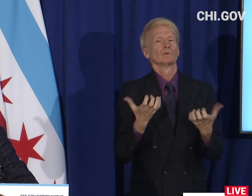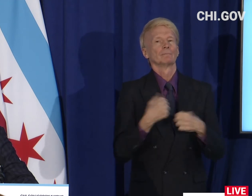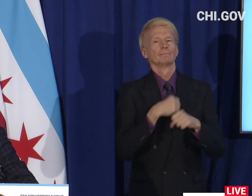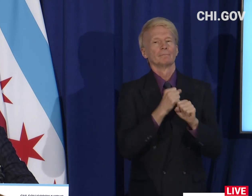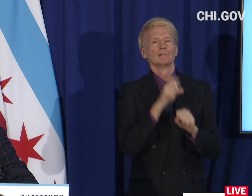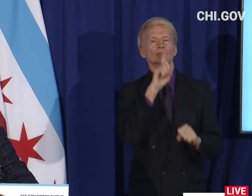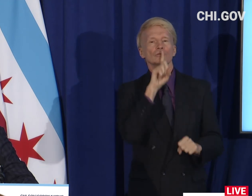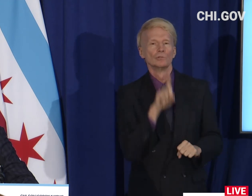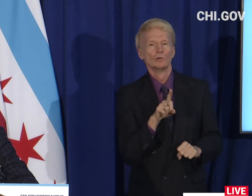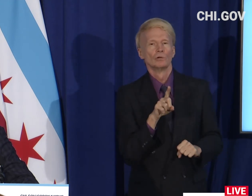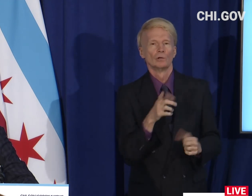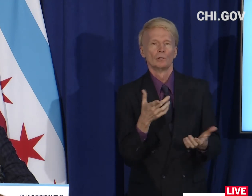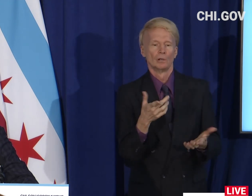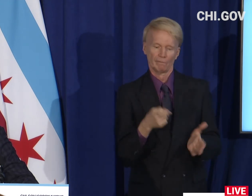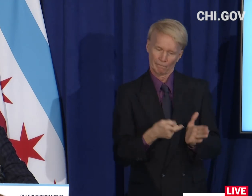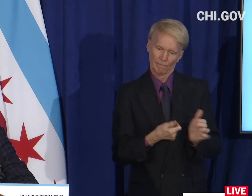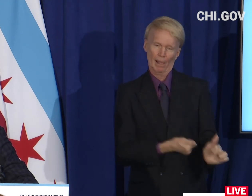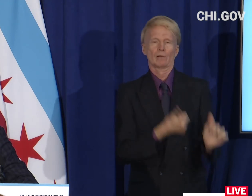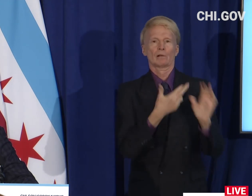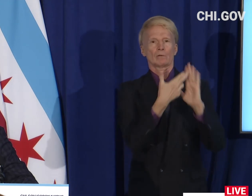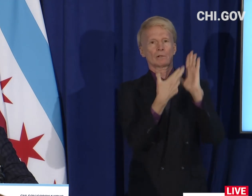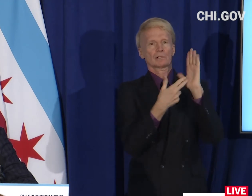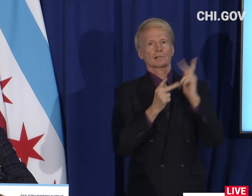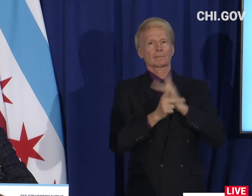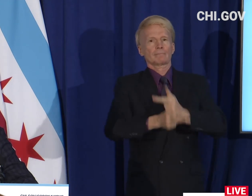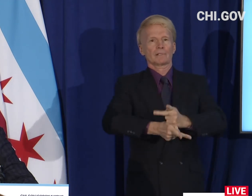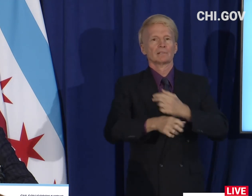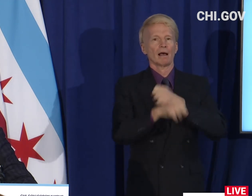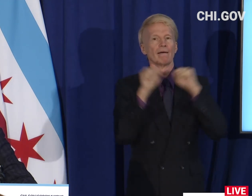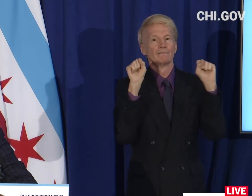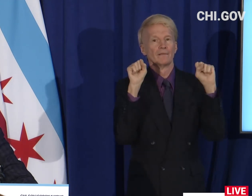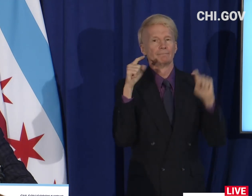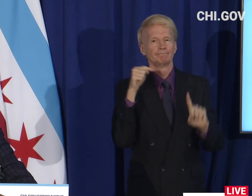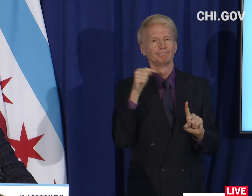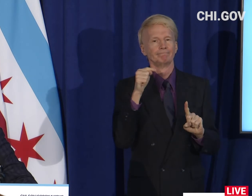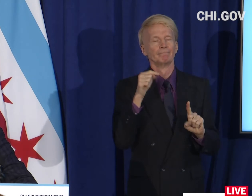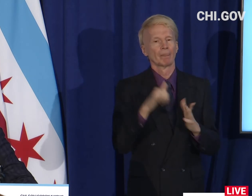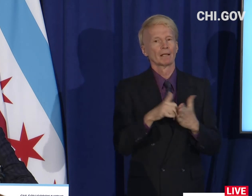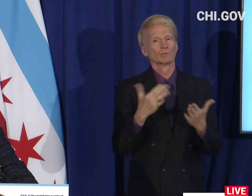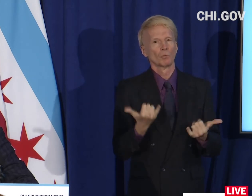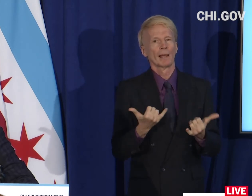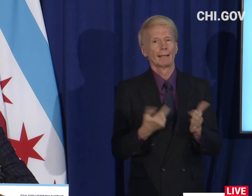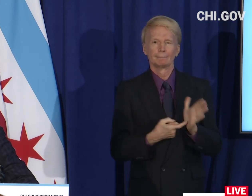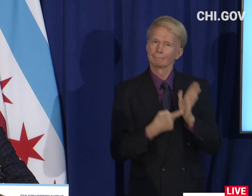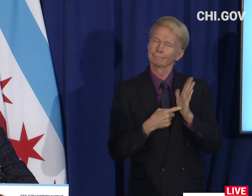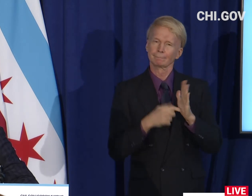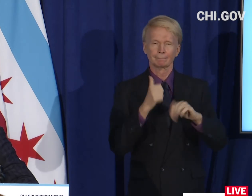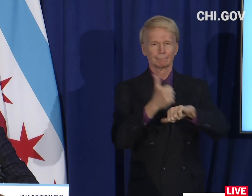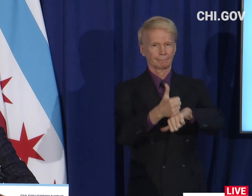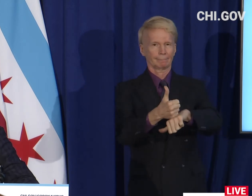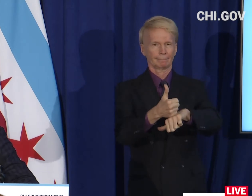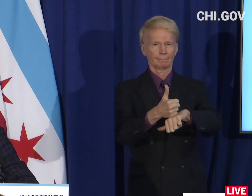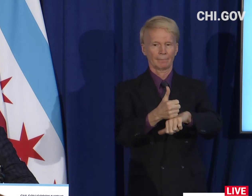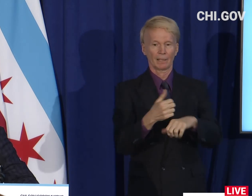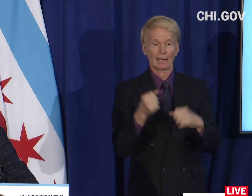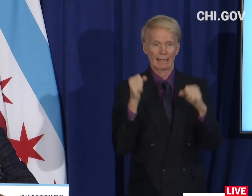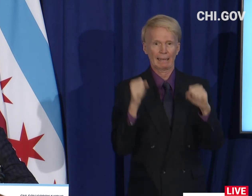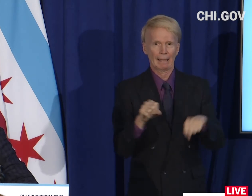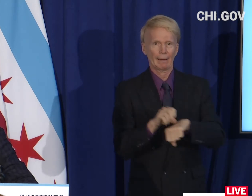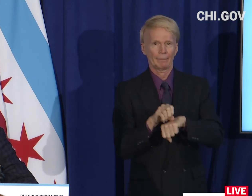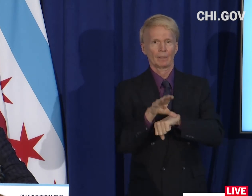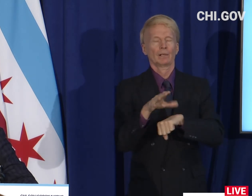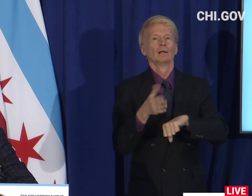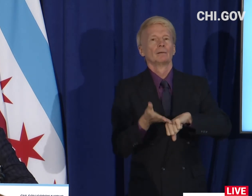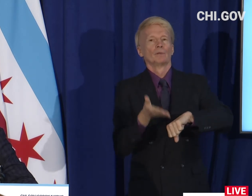we're doing what is necessary to keep people safe. And we're taking these steps that we think will make a difference.